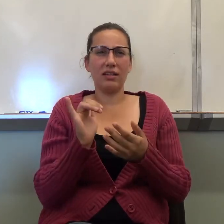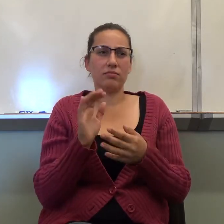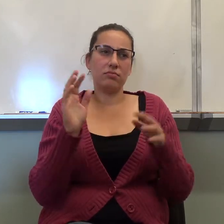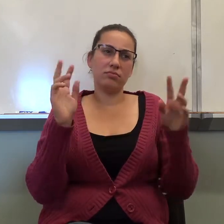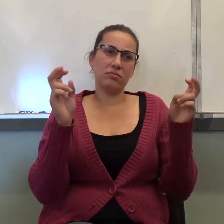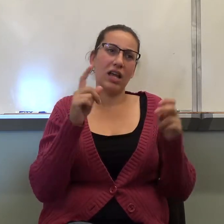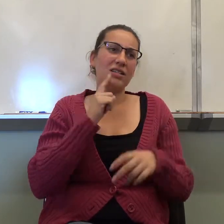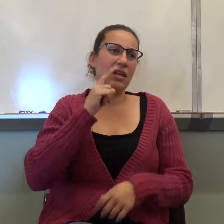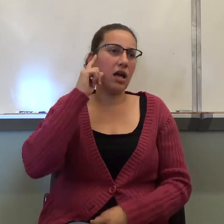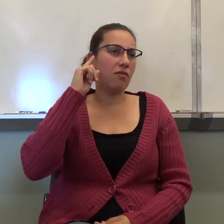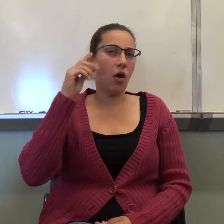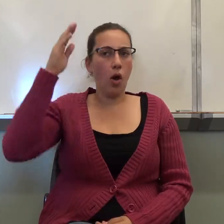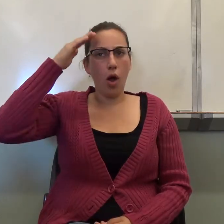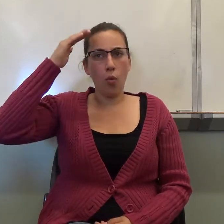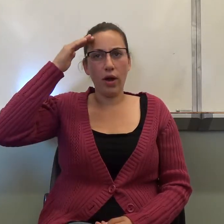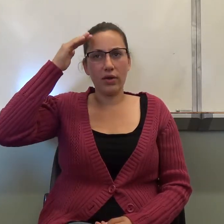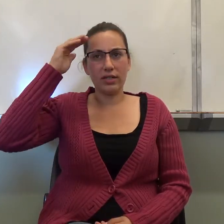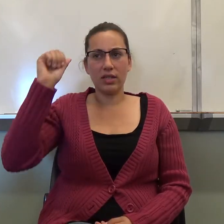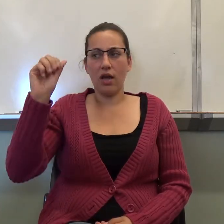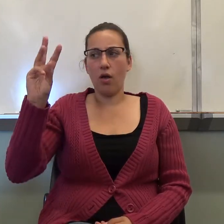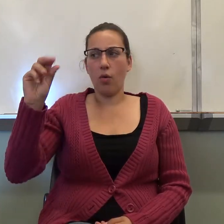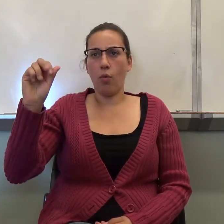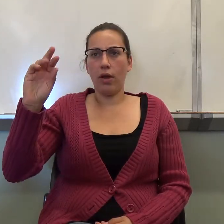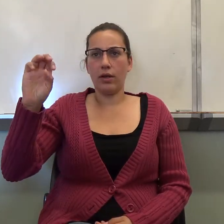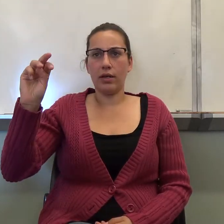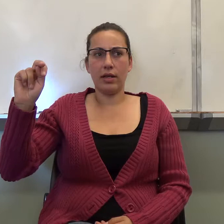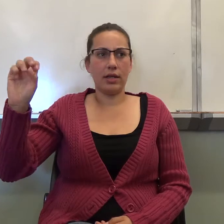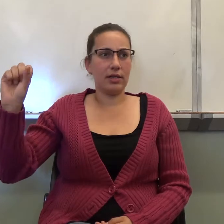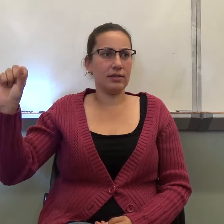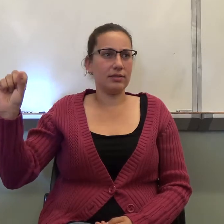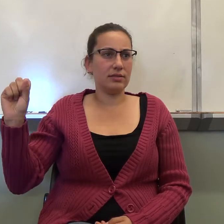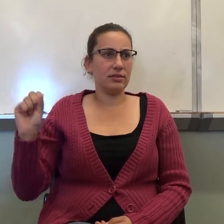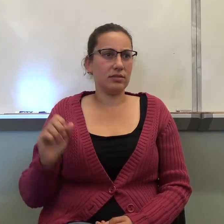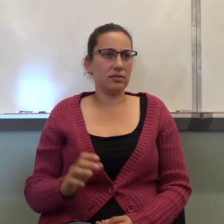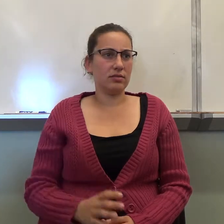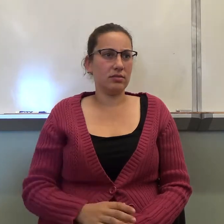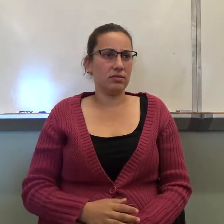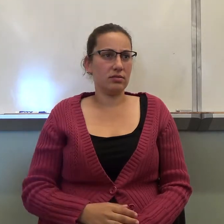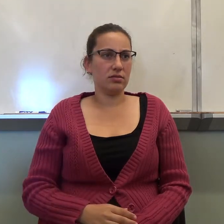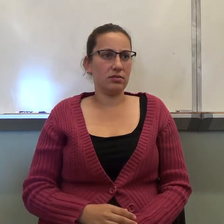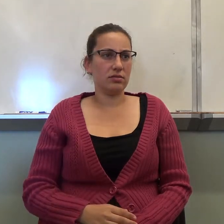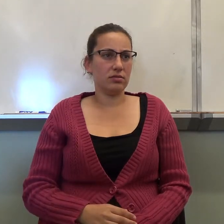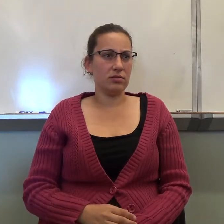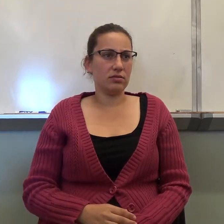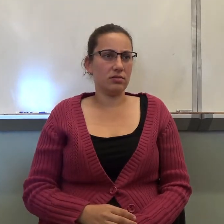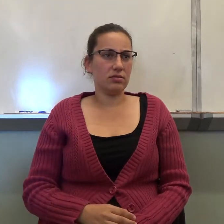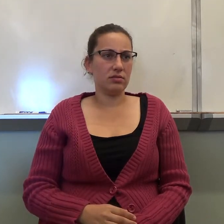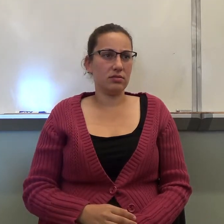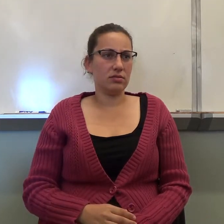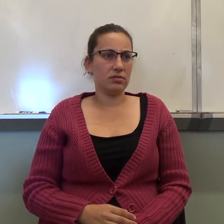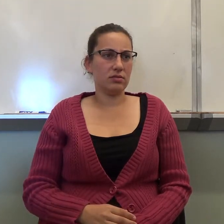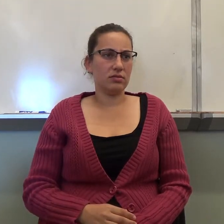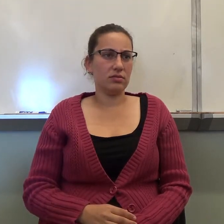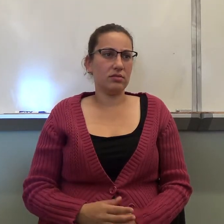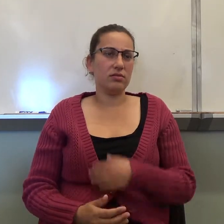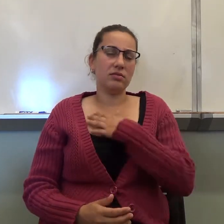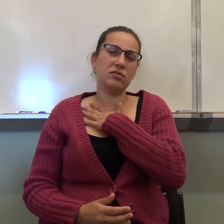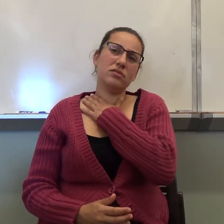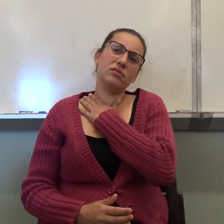x. We want to write it in a different way. I'm going to bring that 3 inside, making sure that both of these things that are